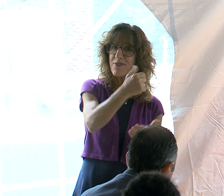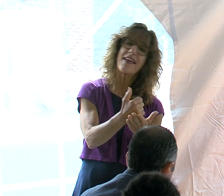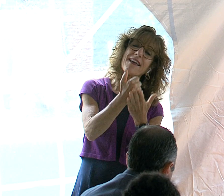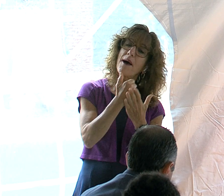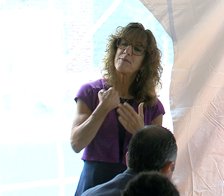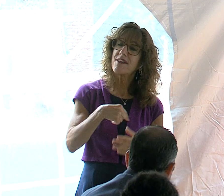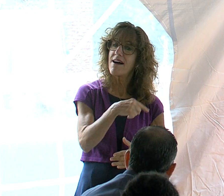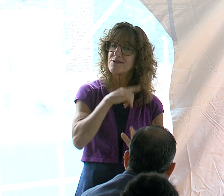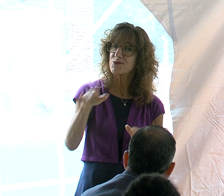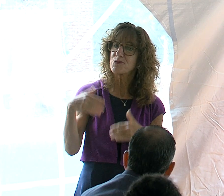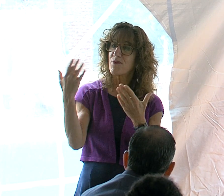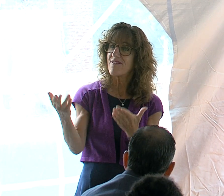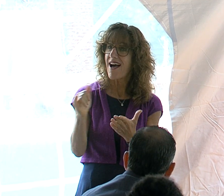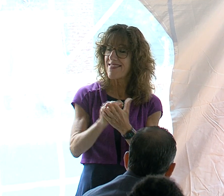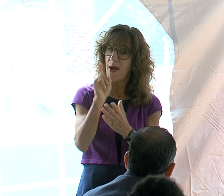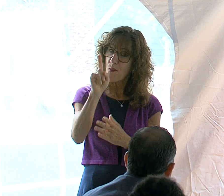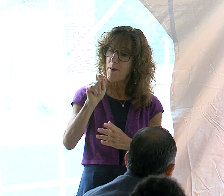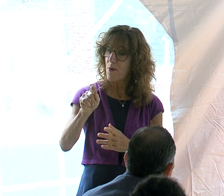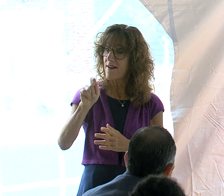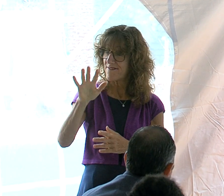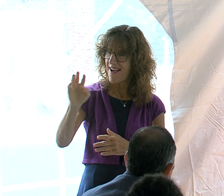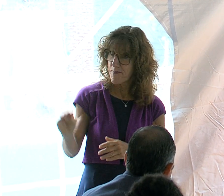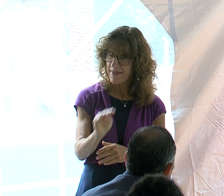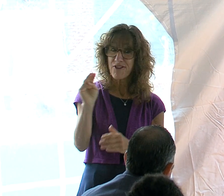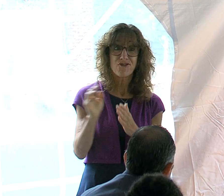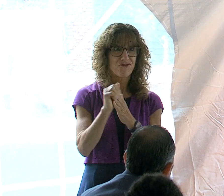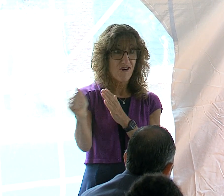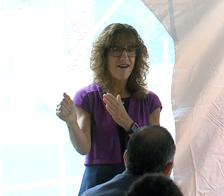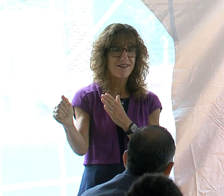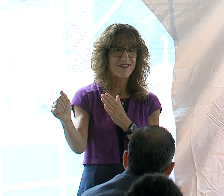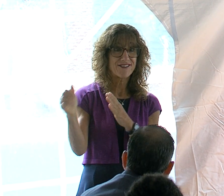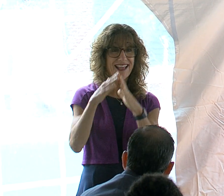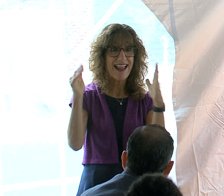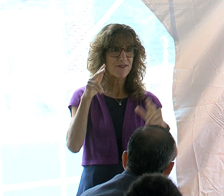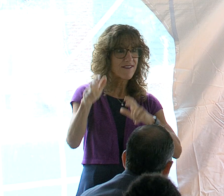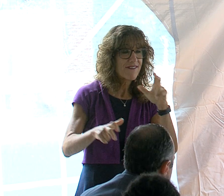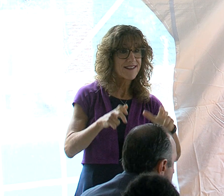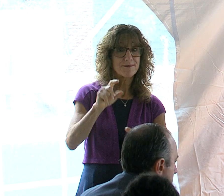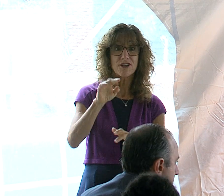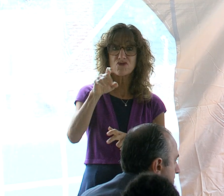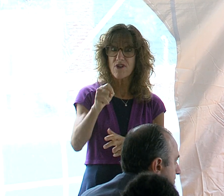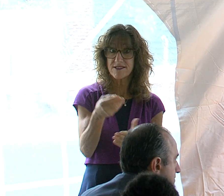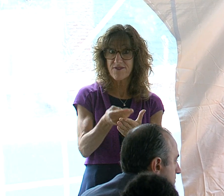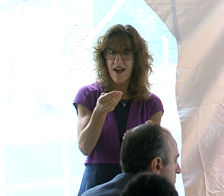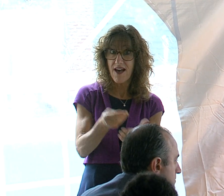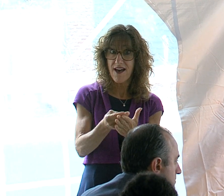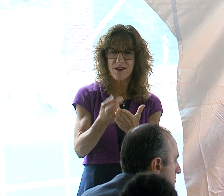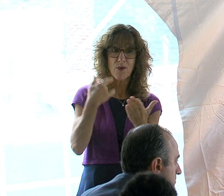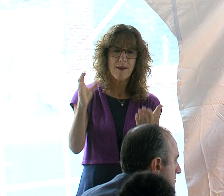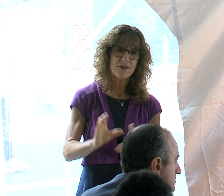us to provide that $1.5 million in Housing Investment Trust Fund that we were able to provide to